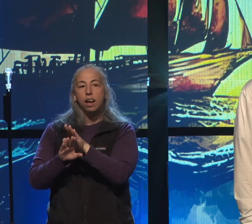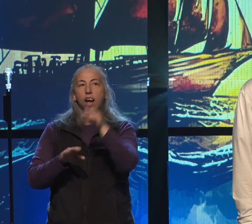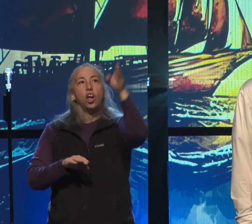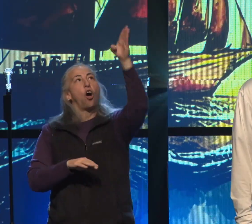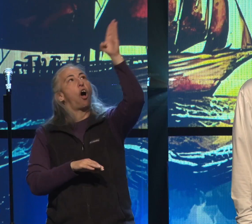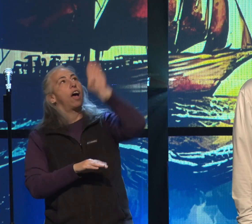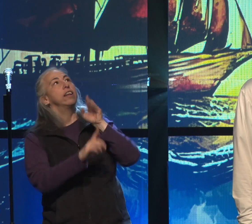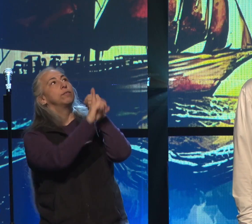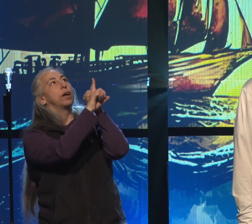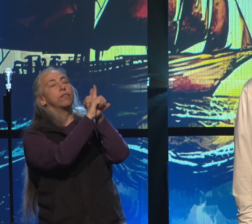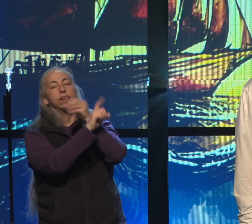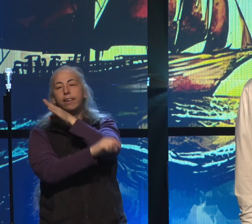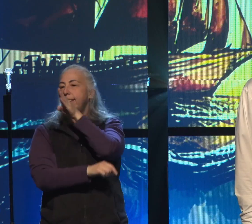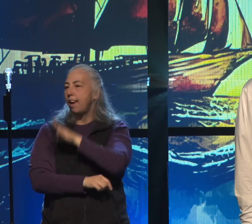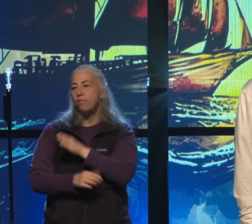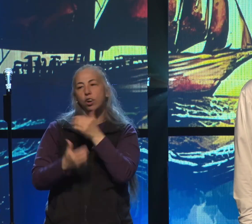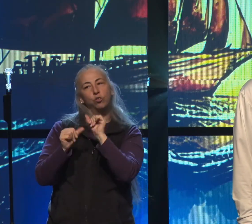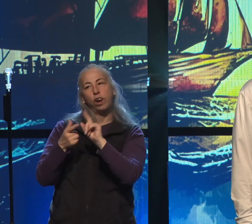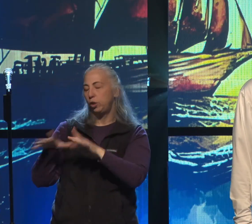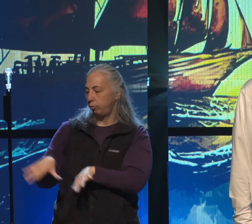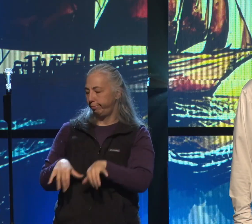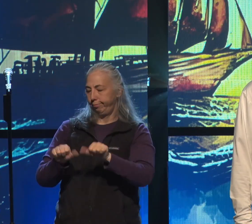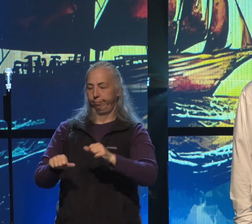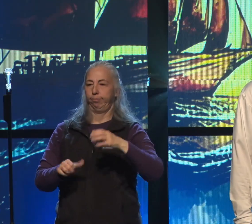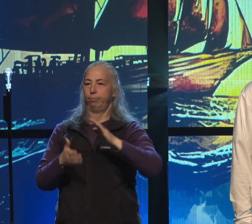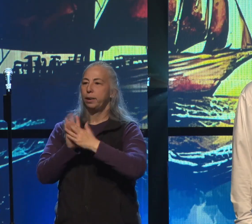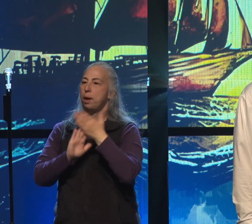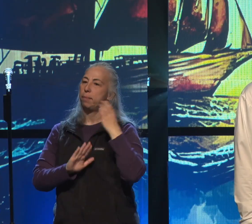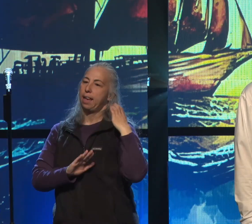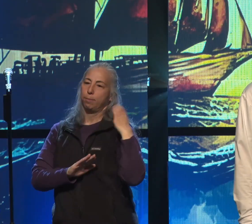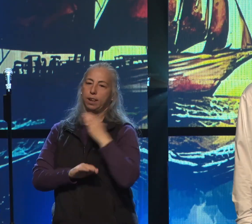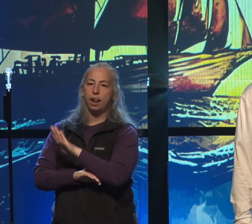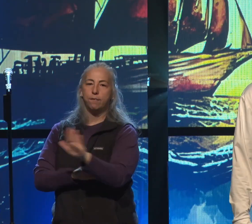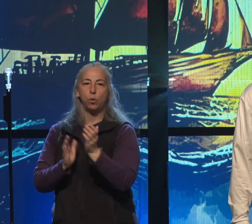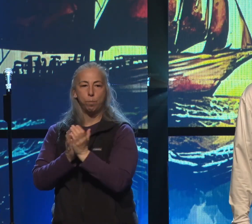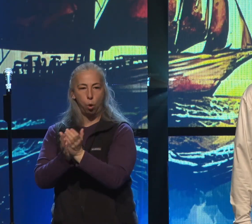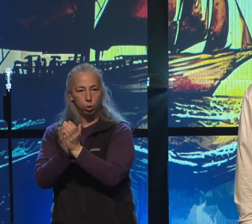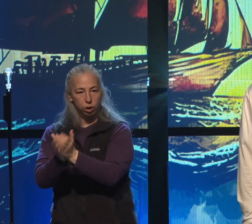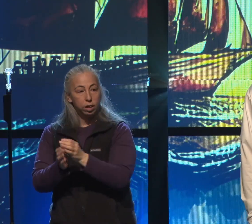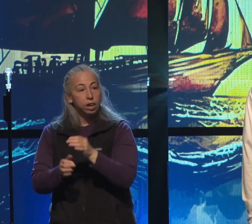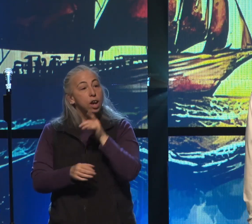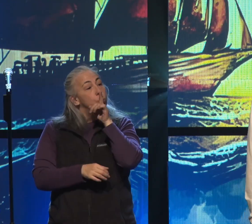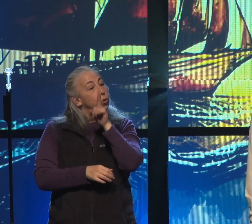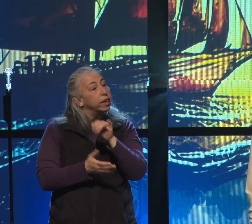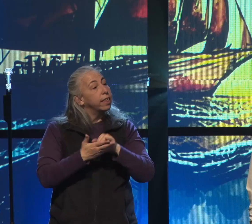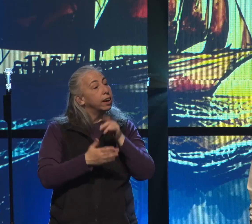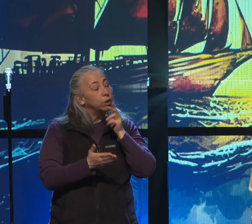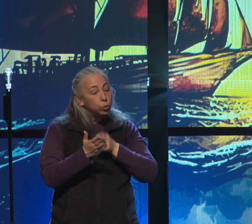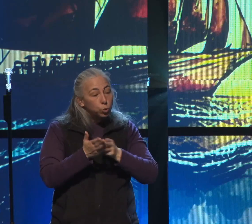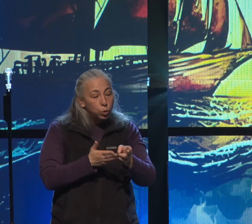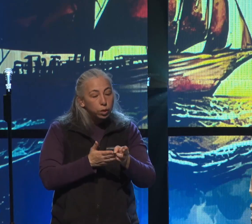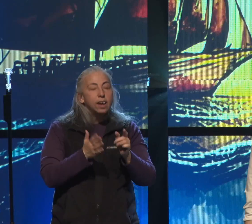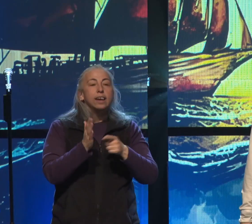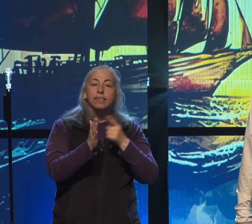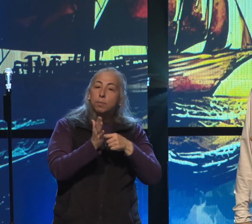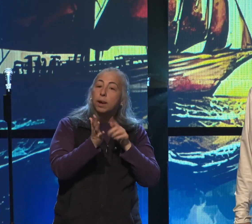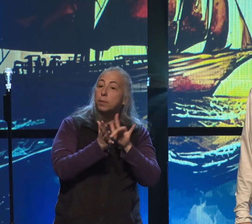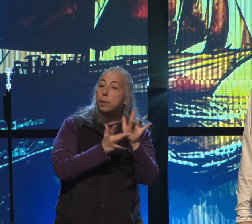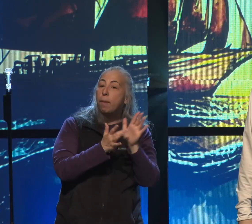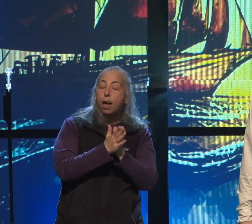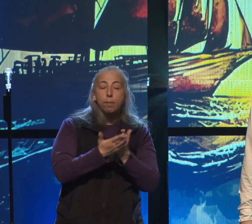God. Because the God I understand and I see in Jesus, this revealed throughout Scripture, sometimes poorly and